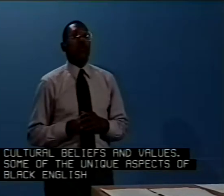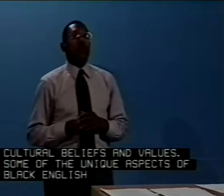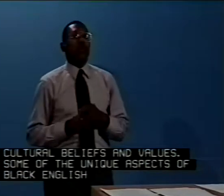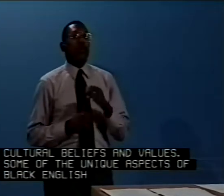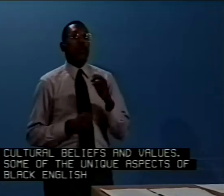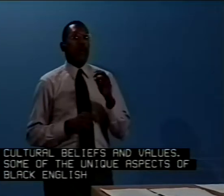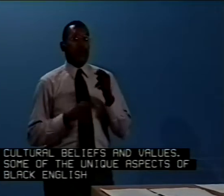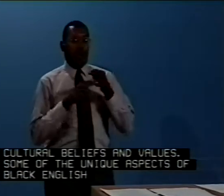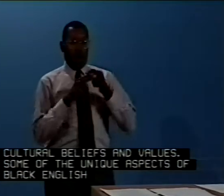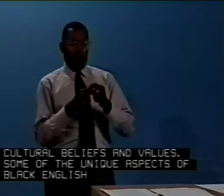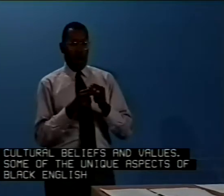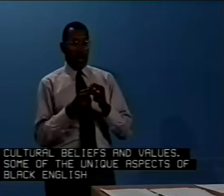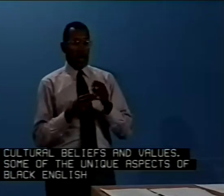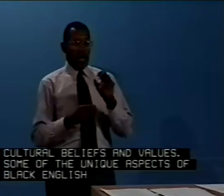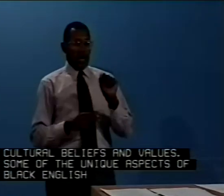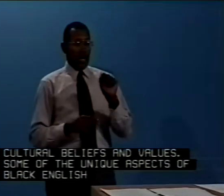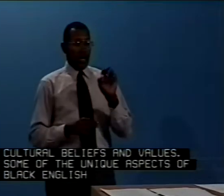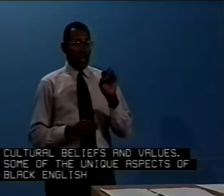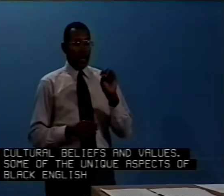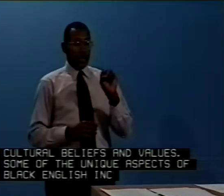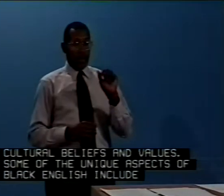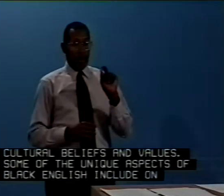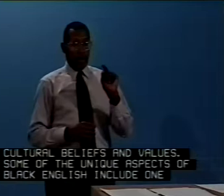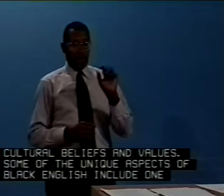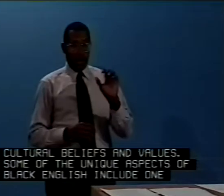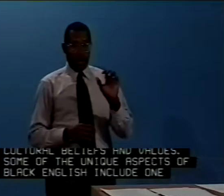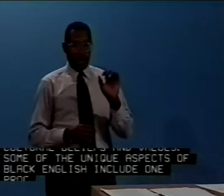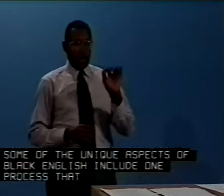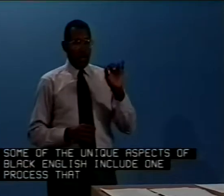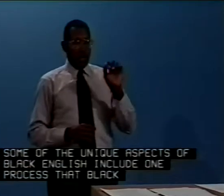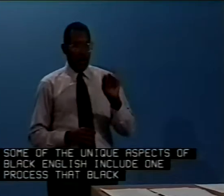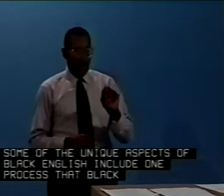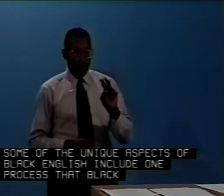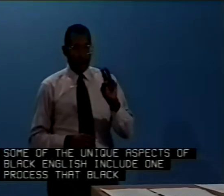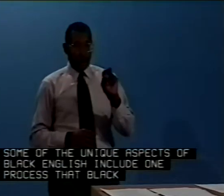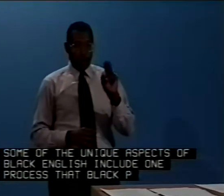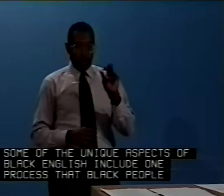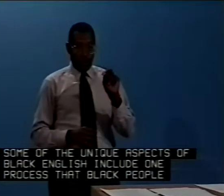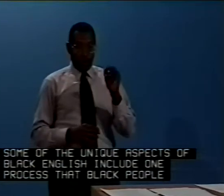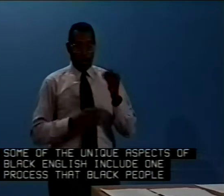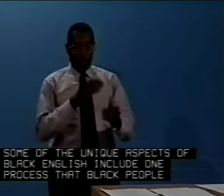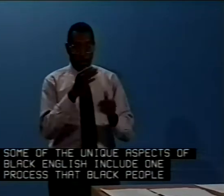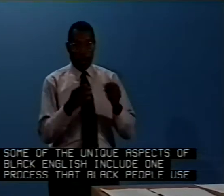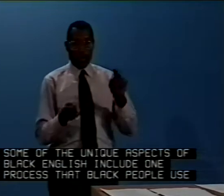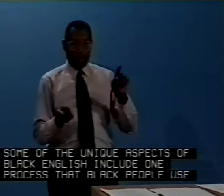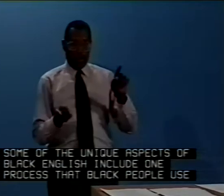includes one process that black people use called semantic inversion